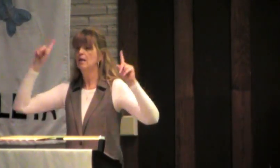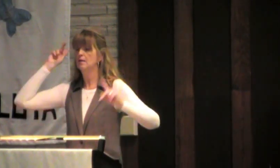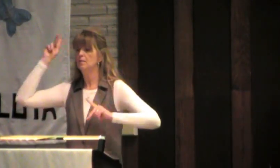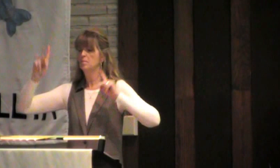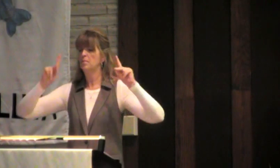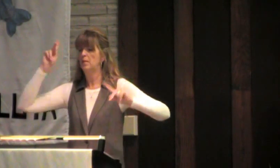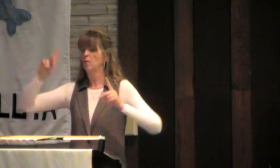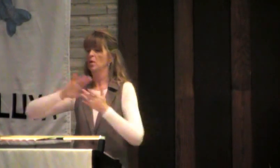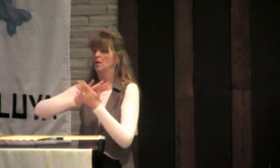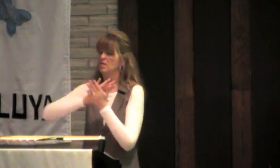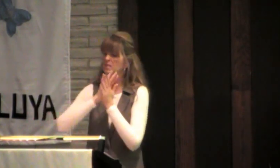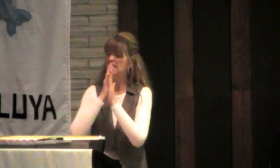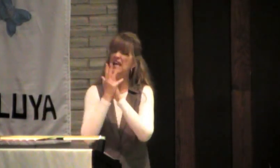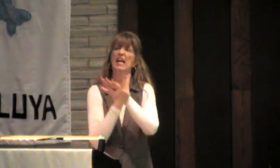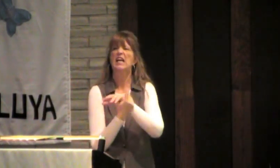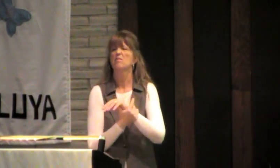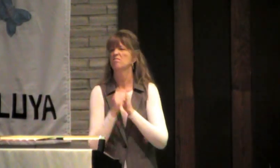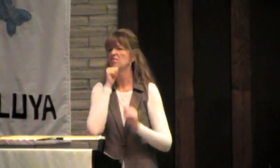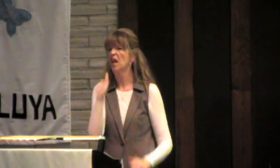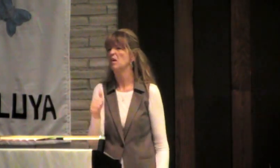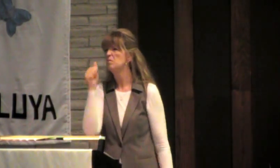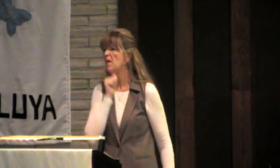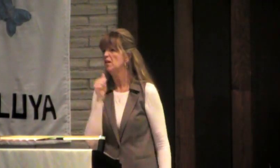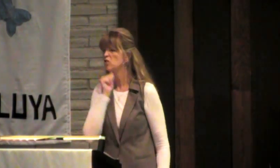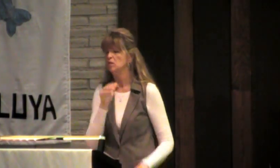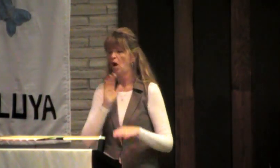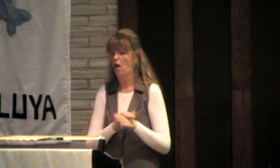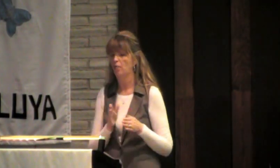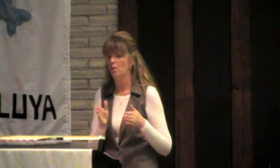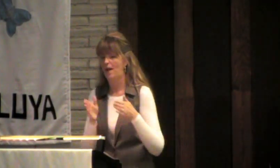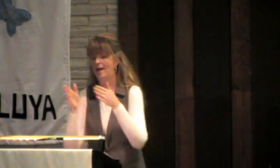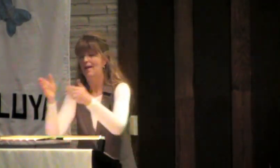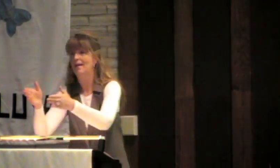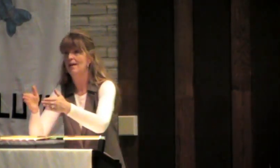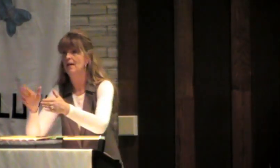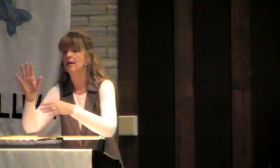But the people grew impatient on the way.